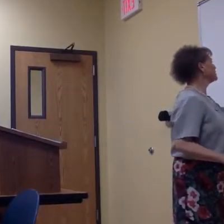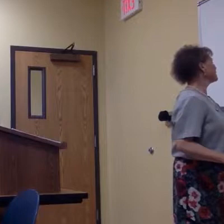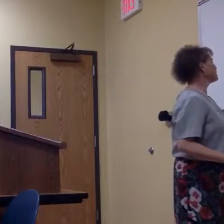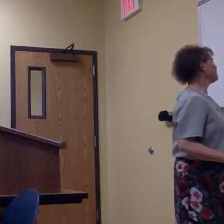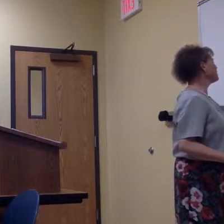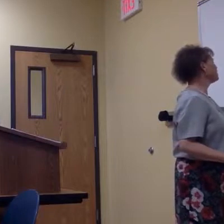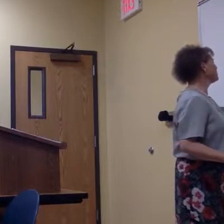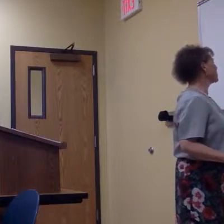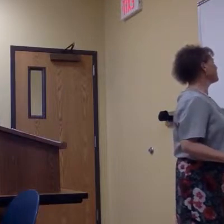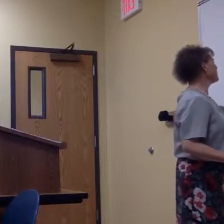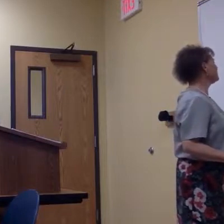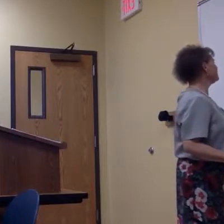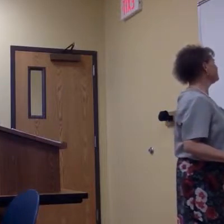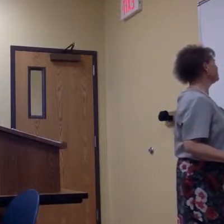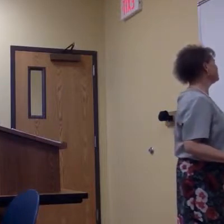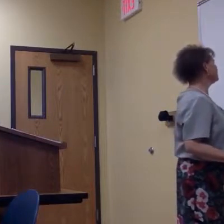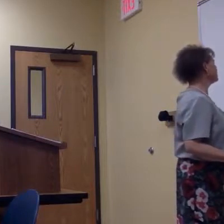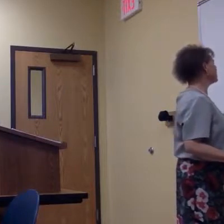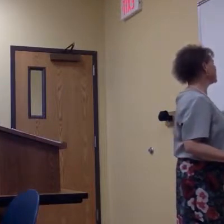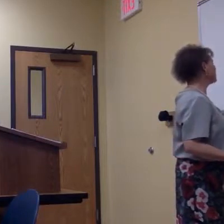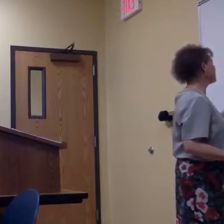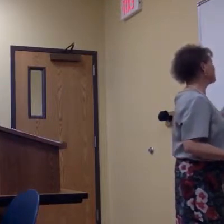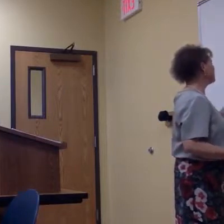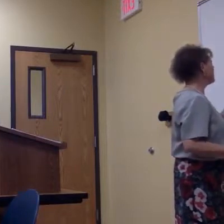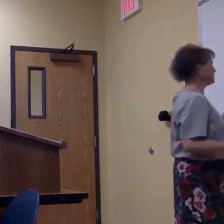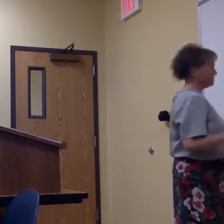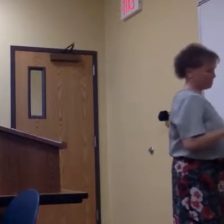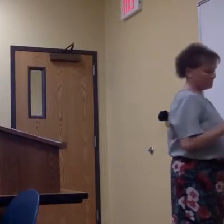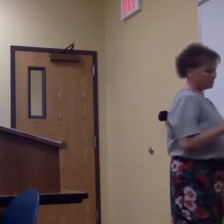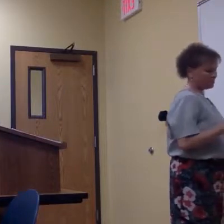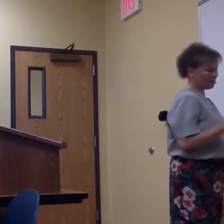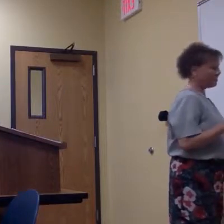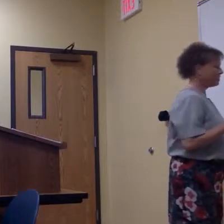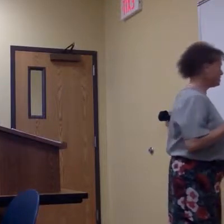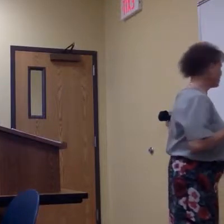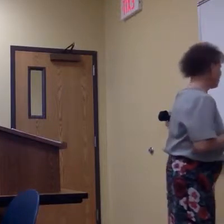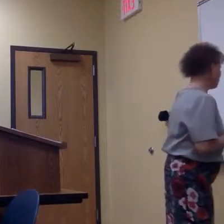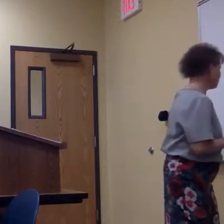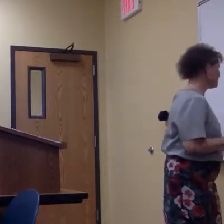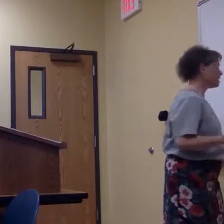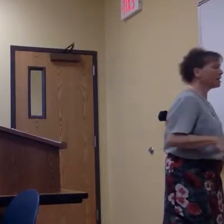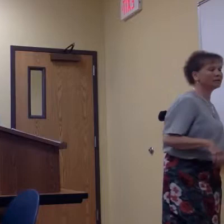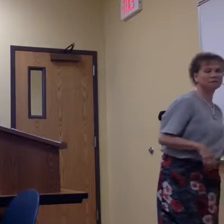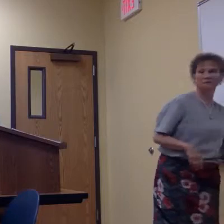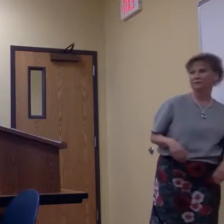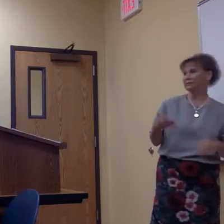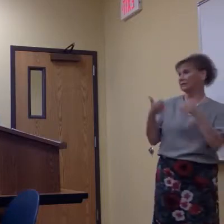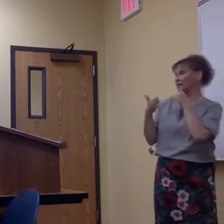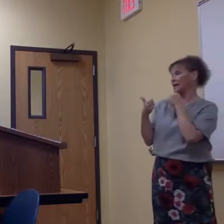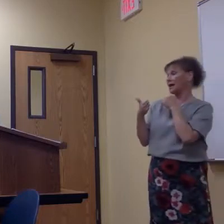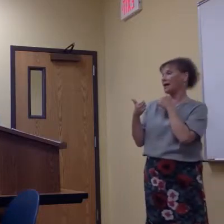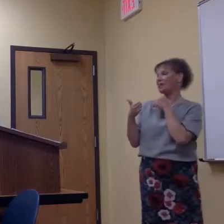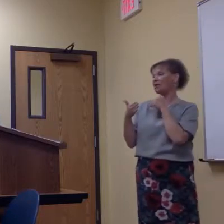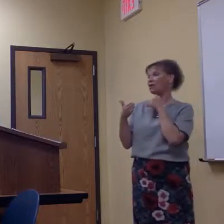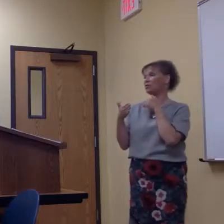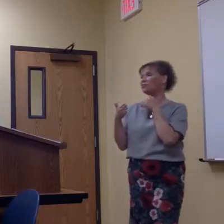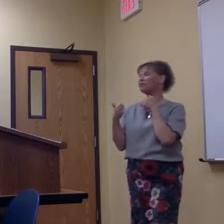that the finger spelling, right, is often its sign, and that it will flow